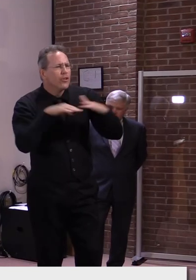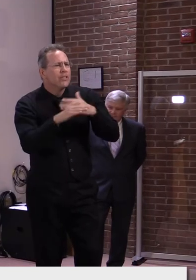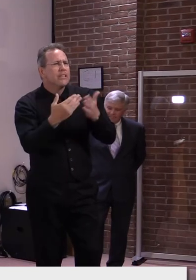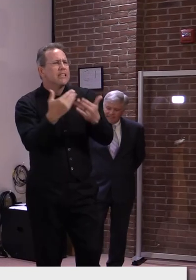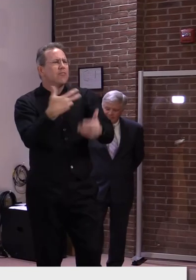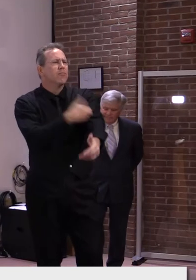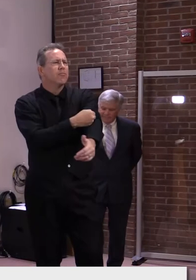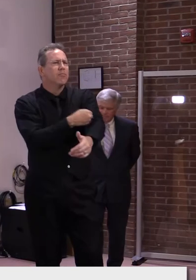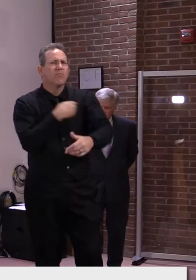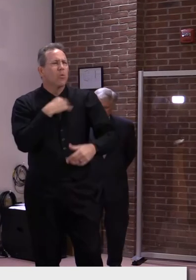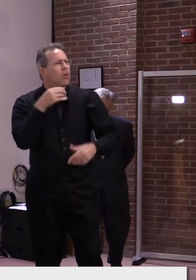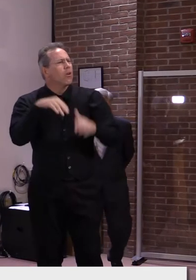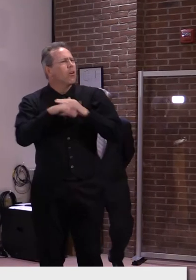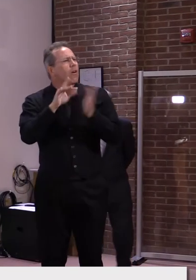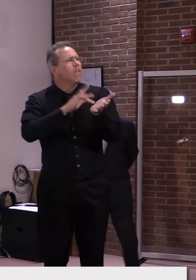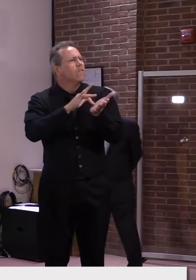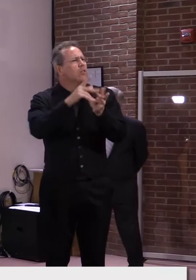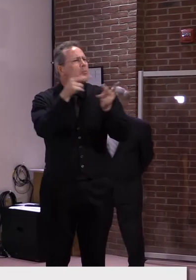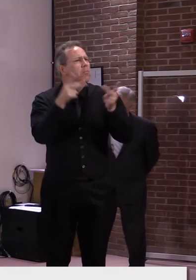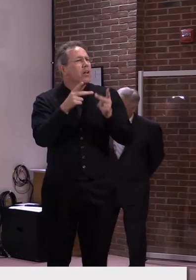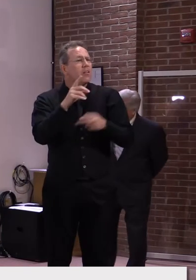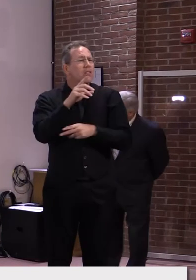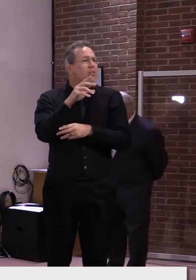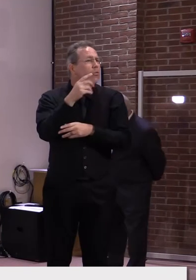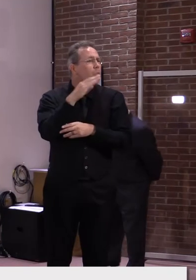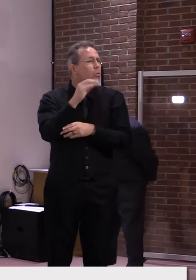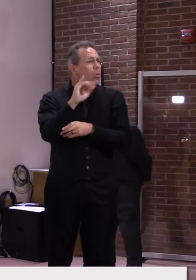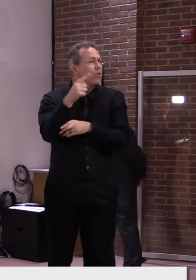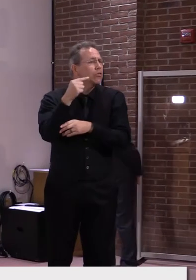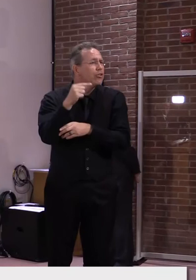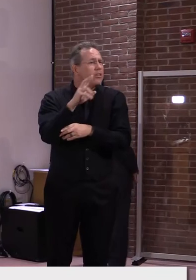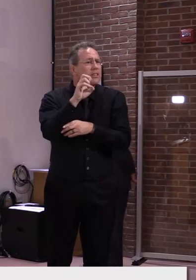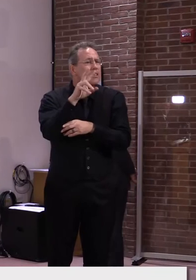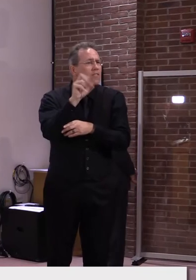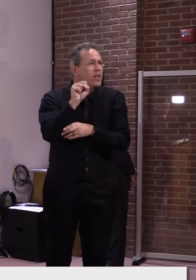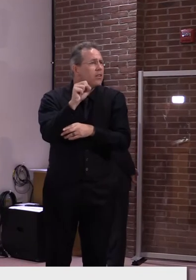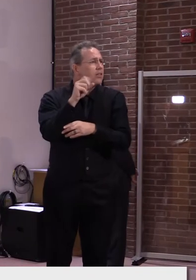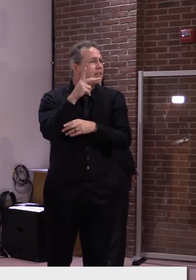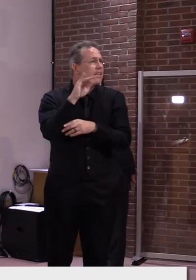and some of them have Johnson & Johnson, as well as the others. And I was wondering